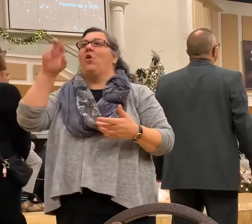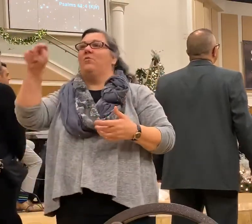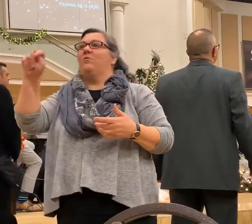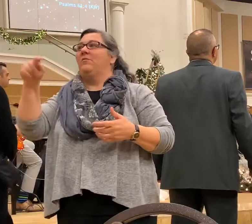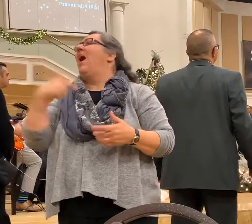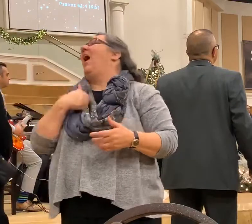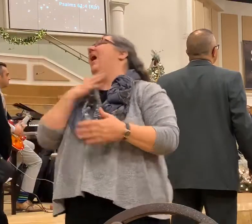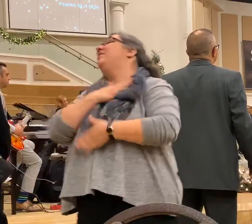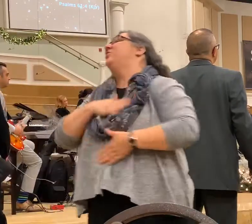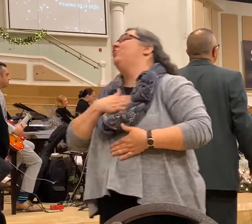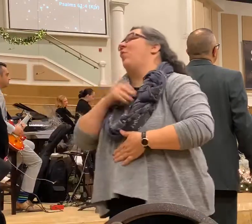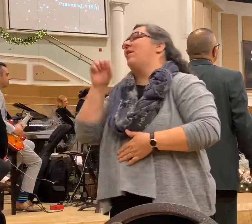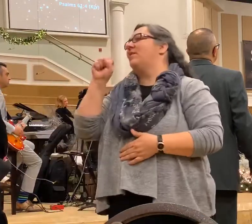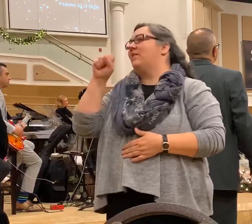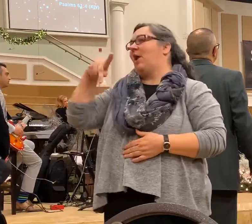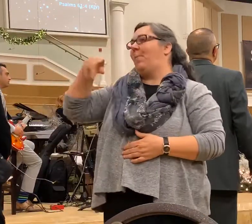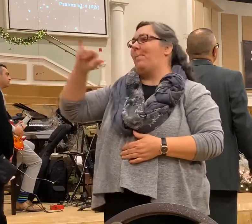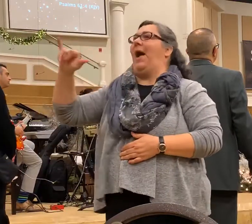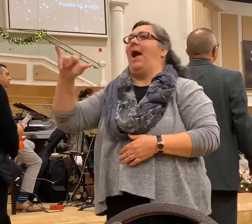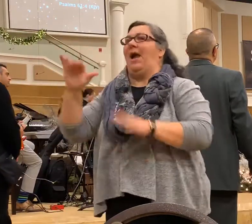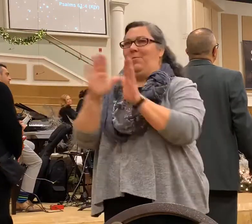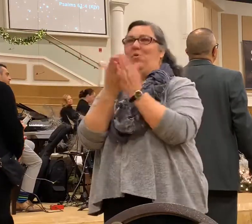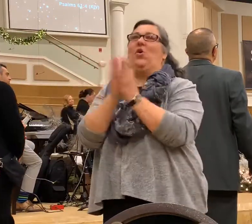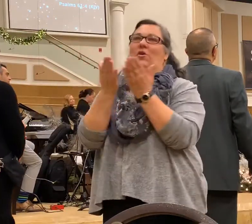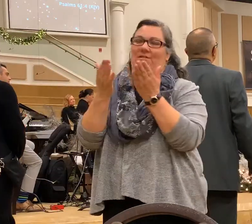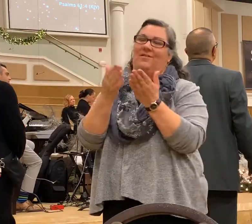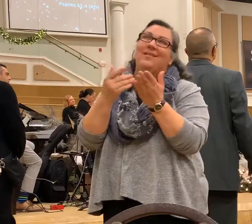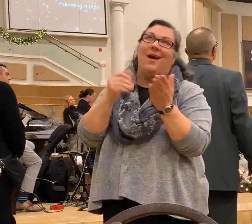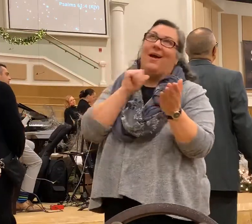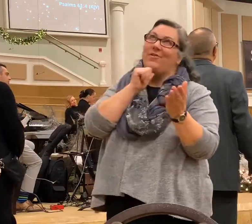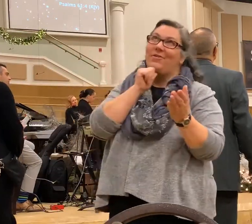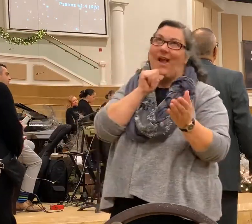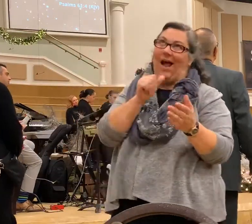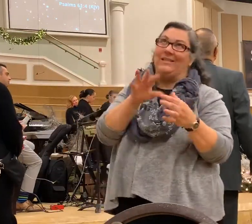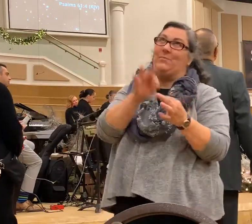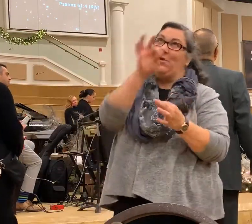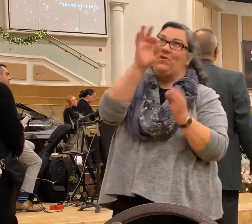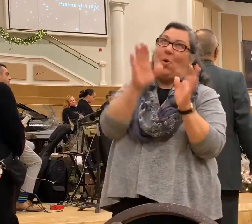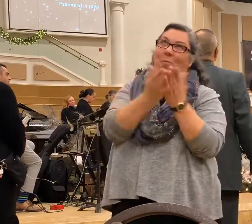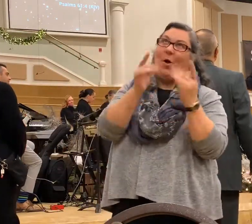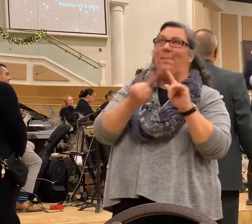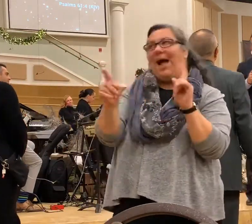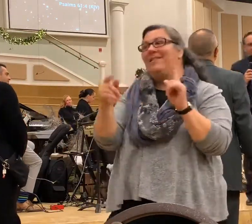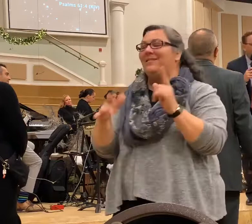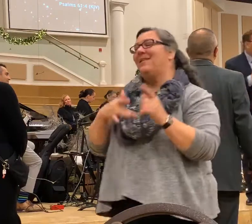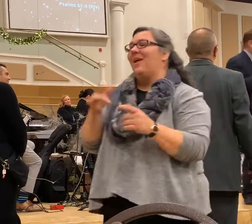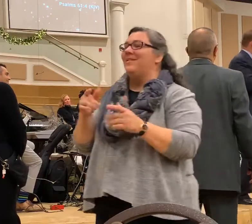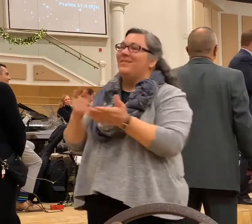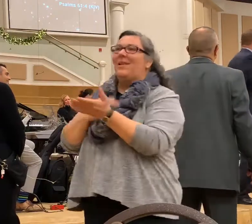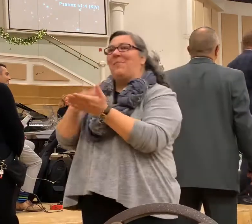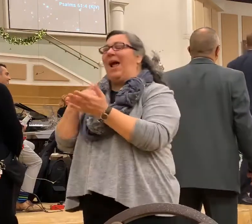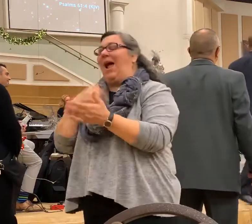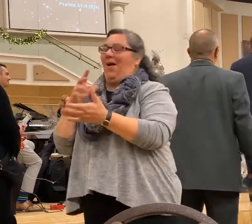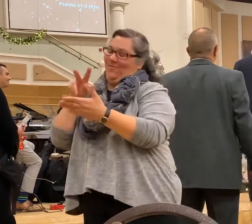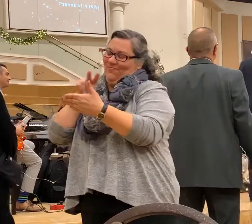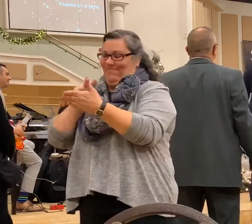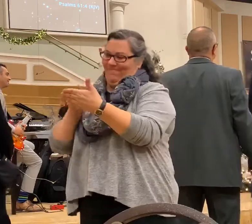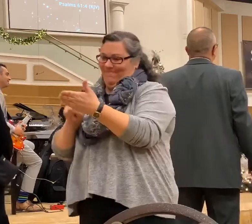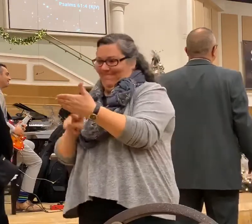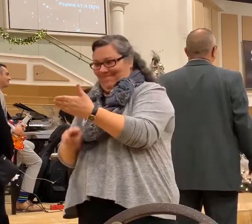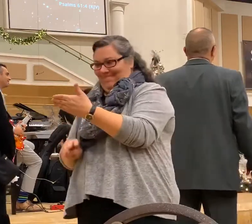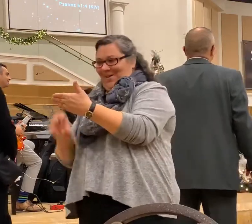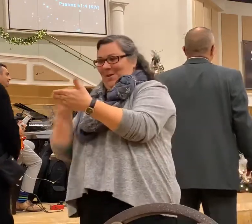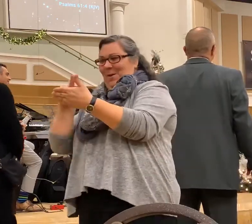spy thrillers. I know it's not real spiritual. Sometimes I just like to read where somebody punches somebody. Sorry, I'm just kind of like that.